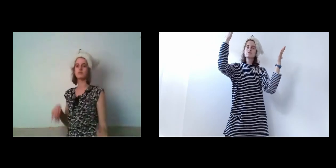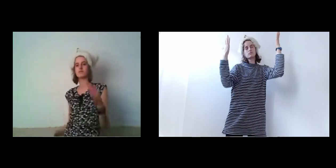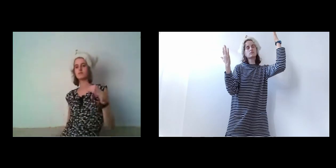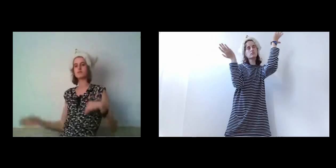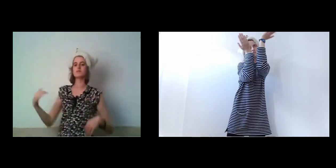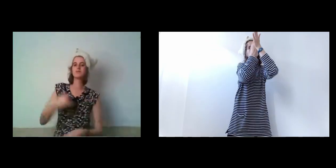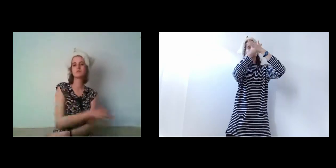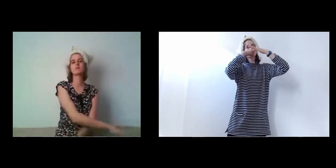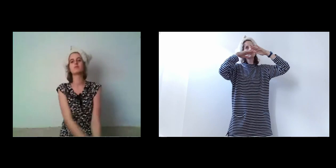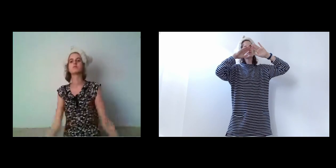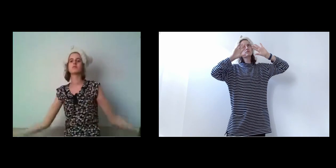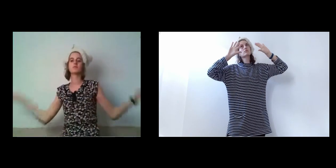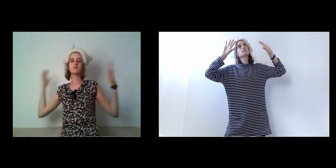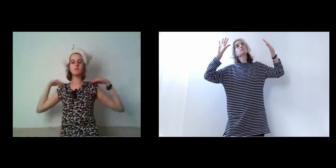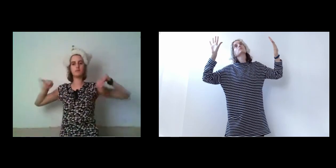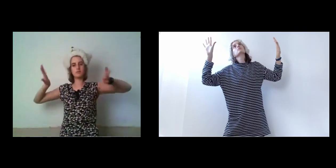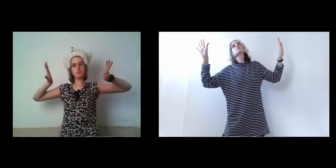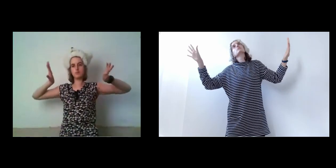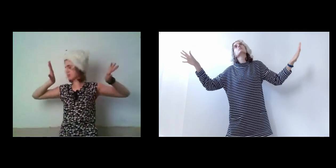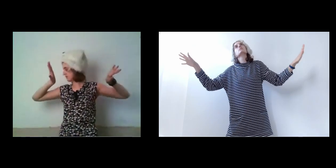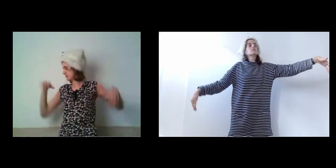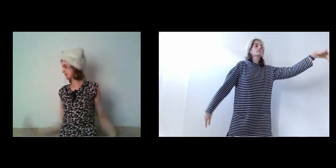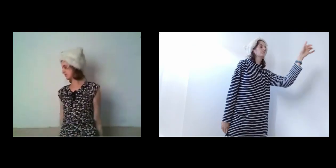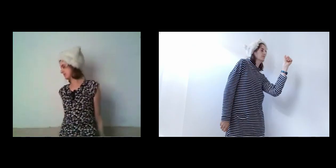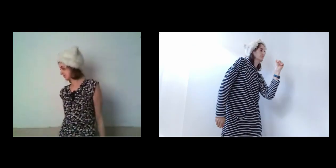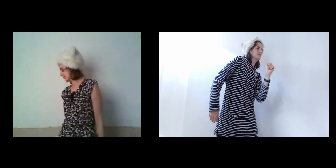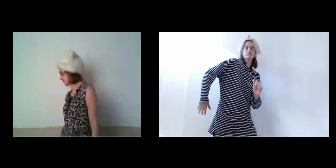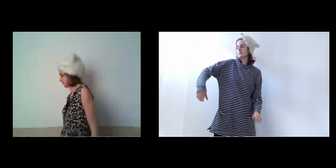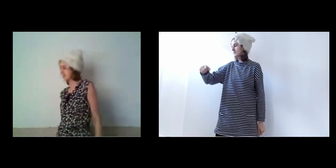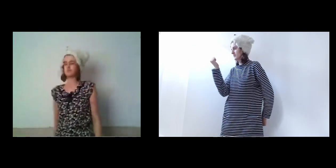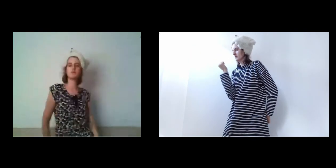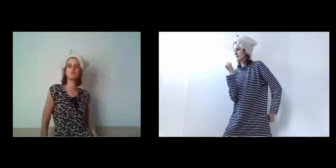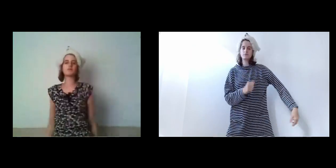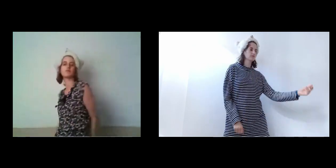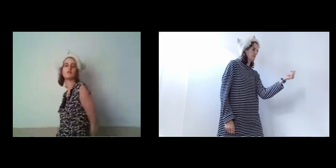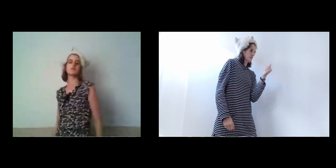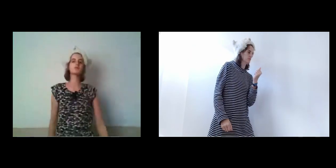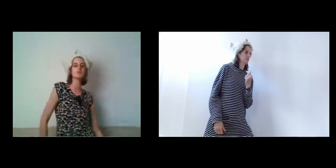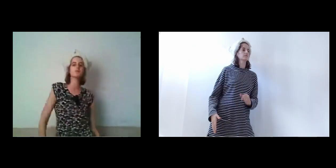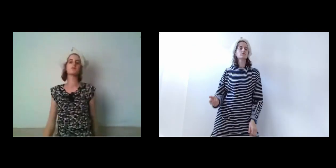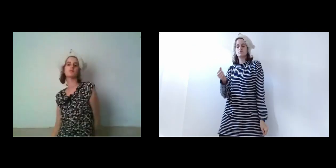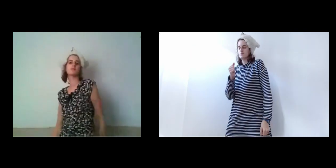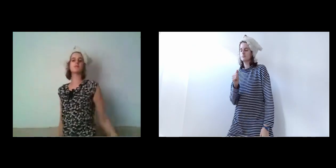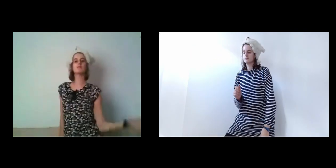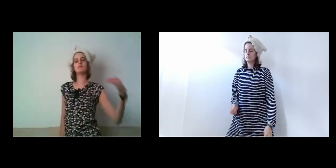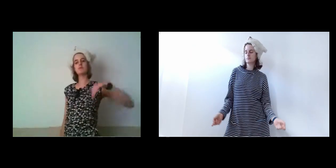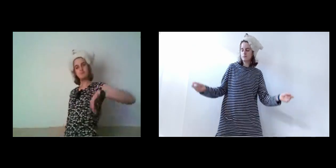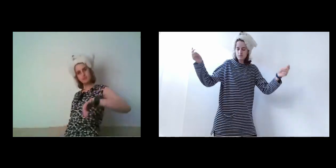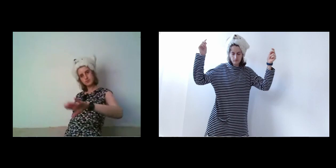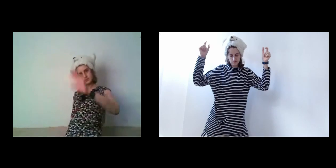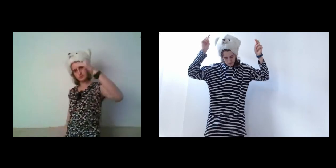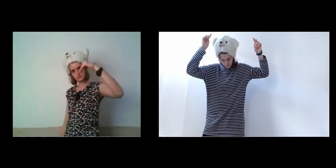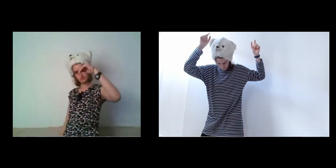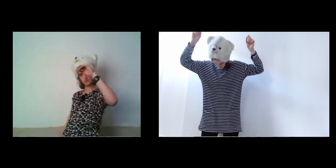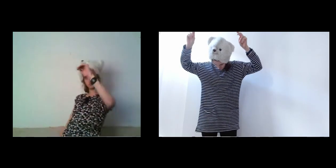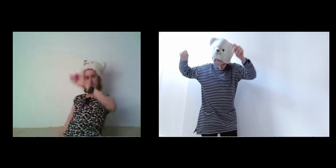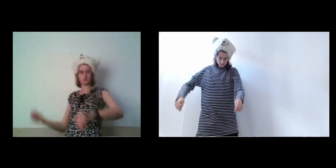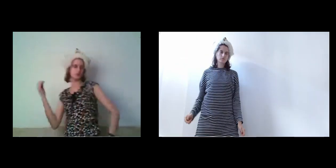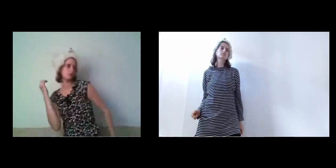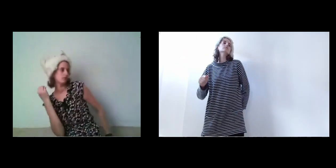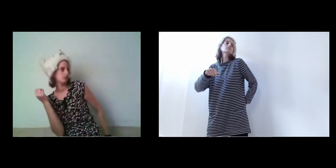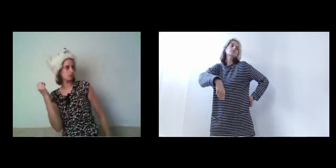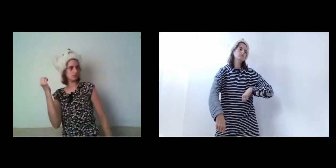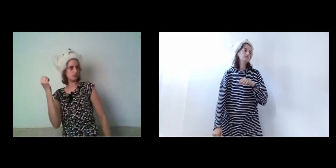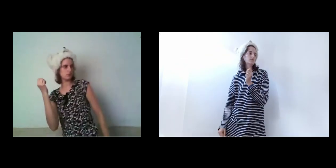smelled the perfume on the waxing moon We dreamt of all friendship's kind We touched the